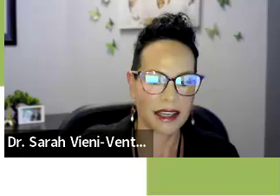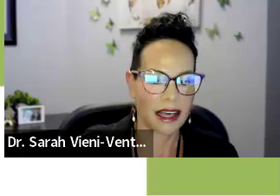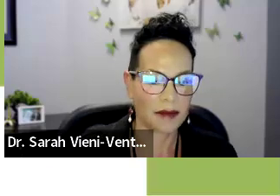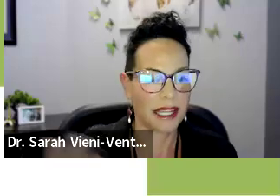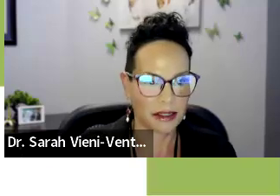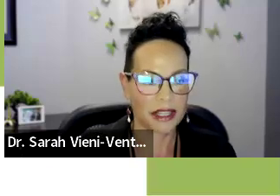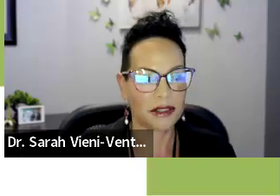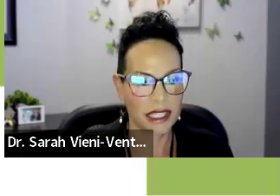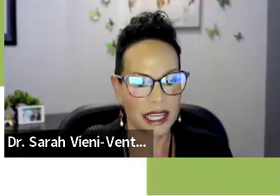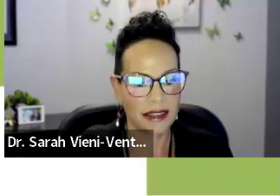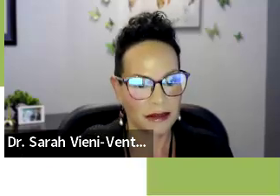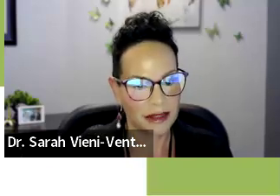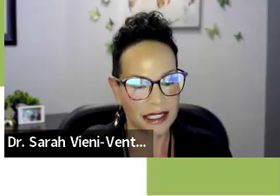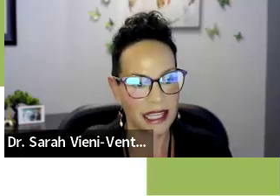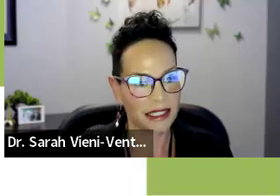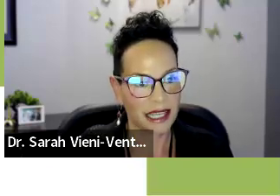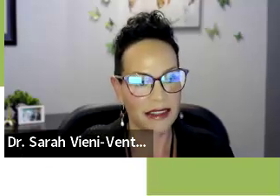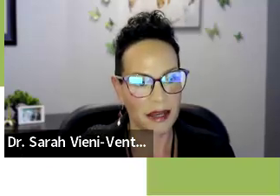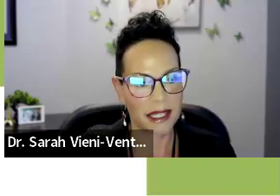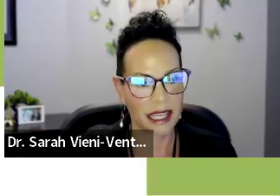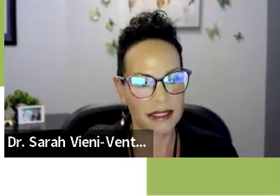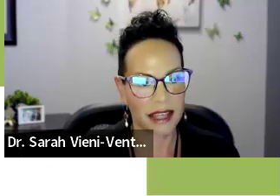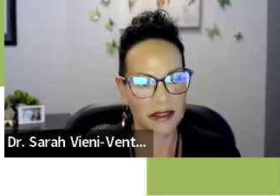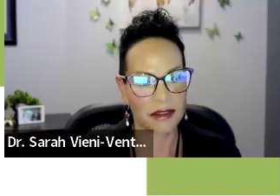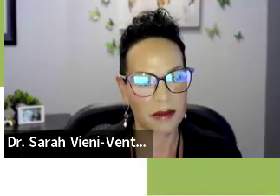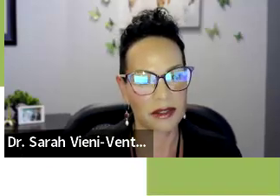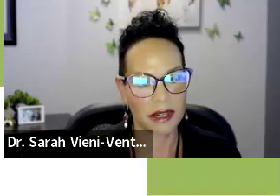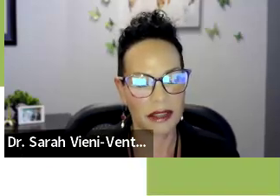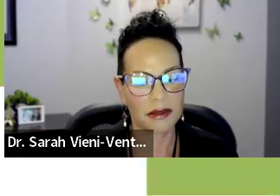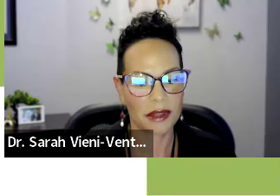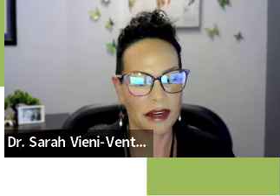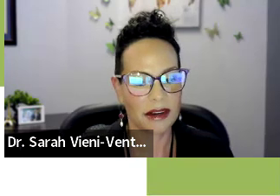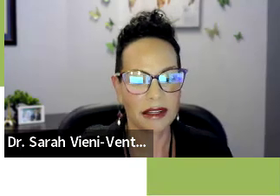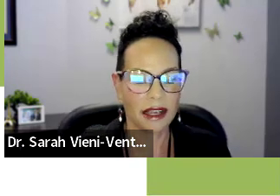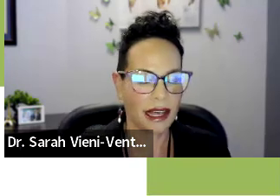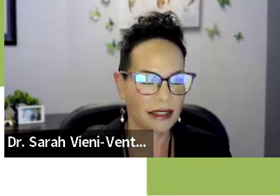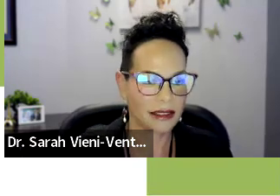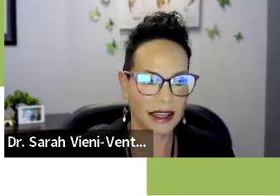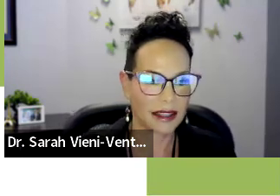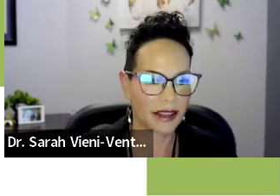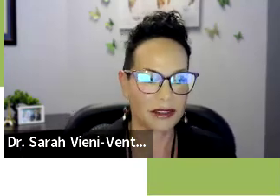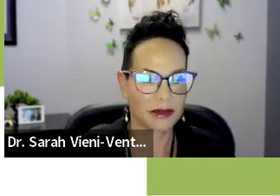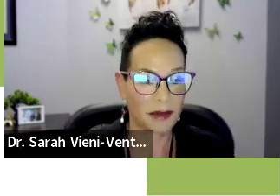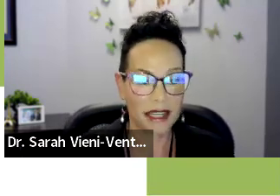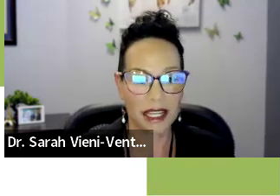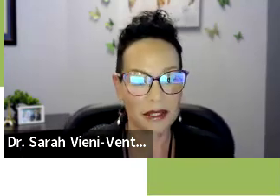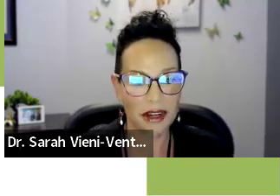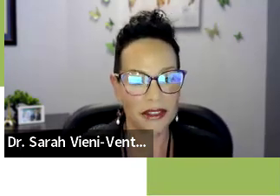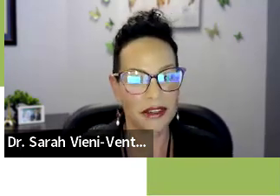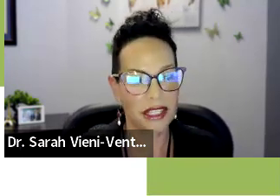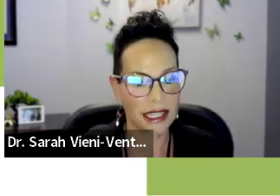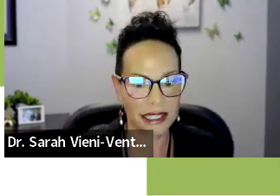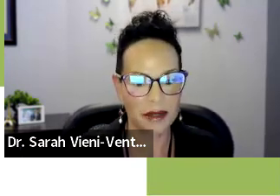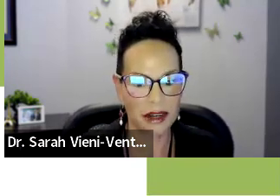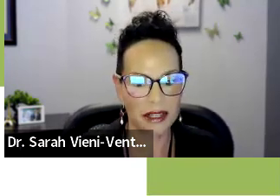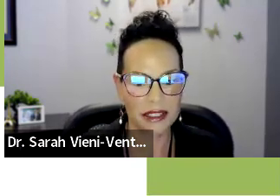take in eighth grade, they'll retake the test again, the AP test. They'll have another opportunity through their Spanish language arts